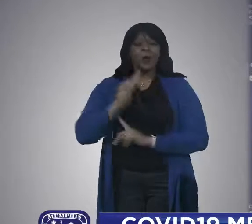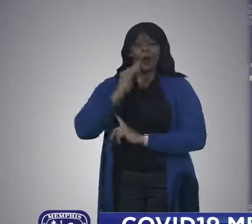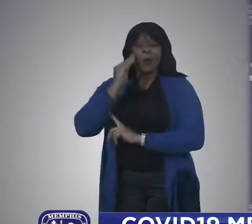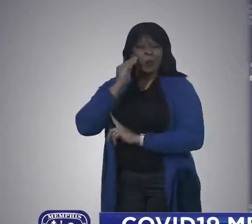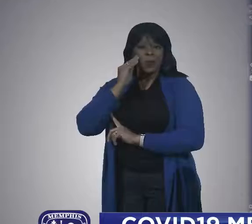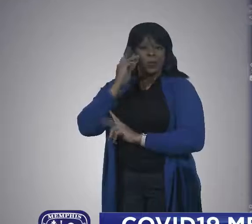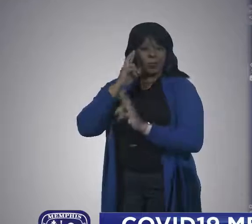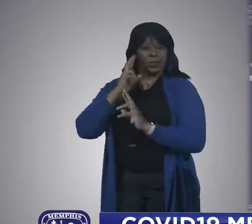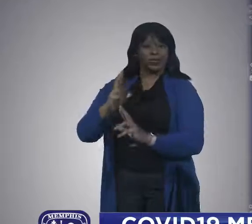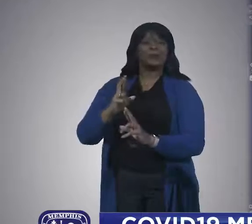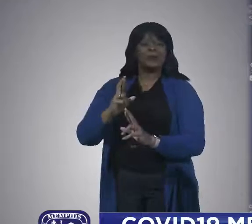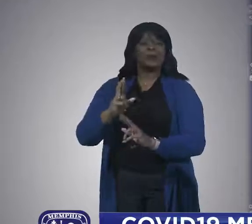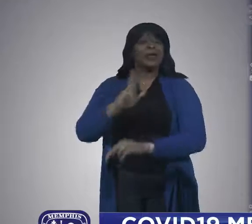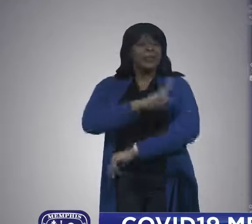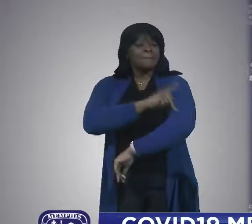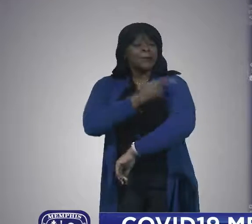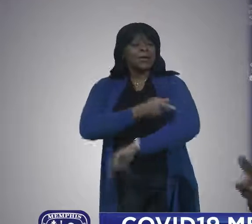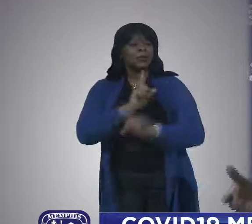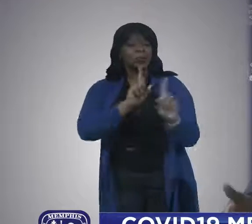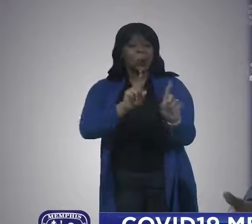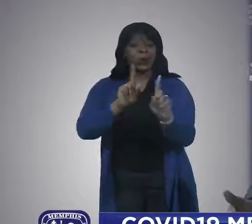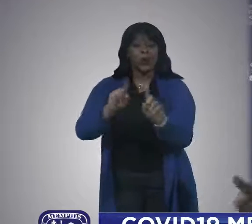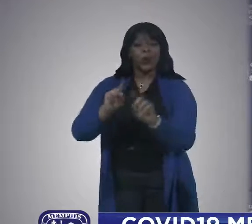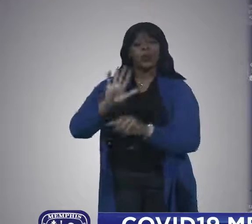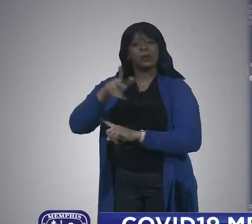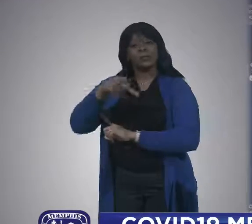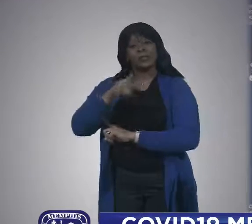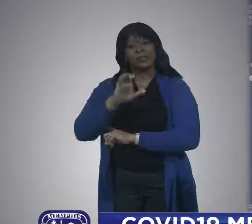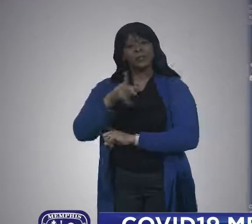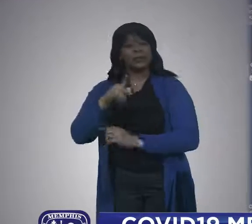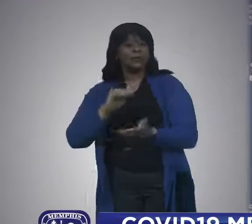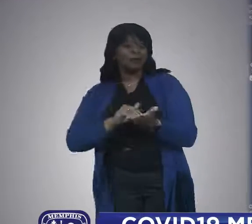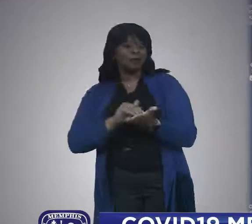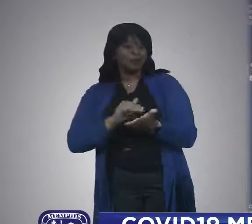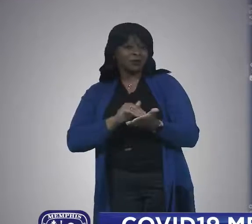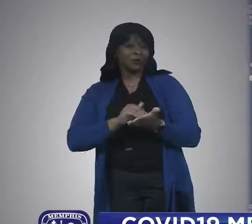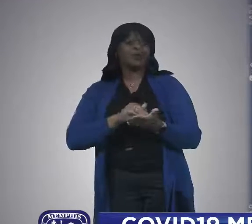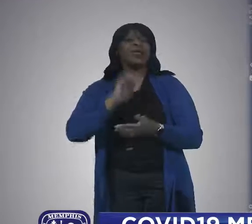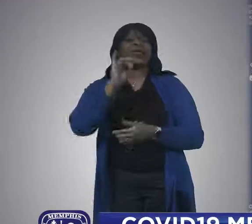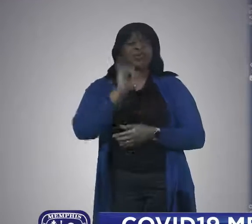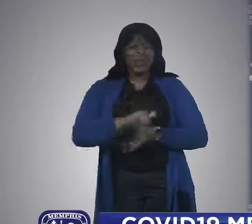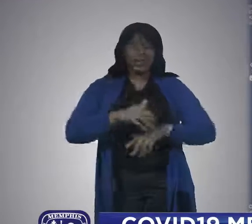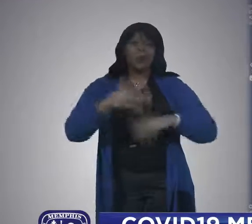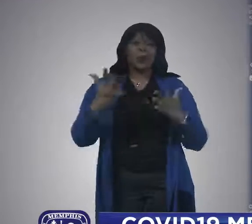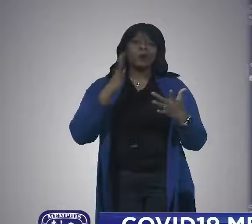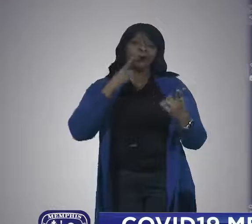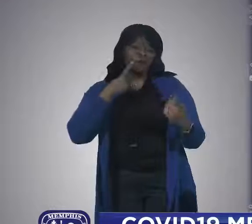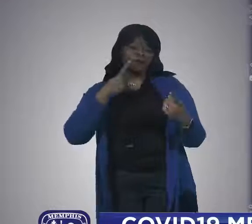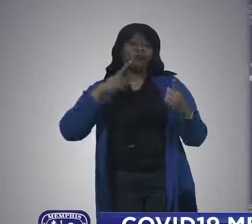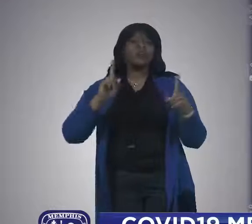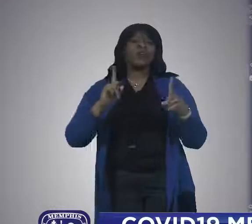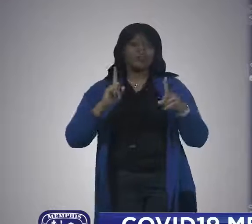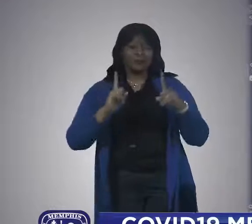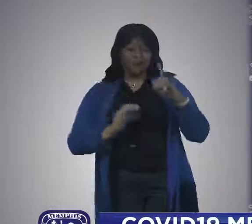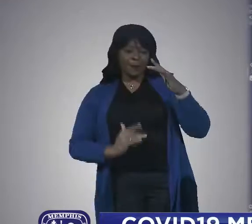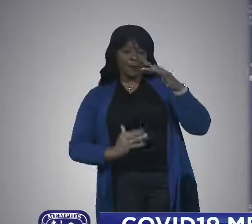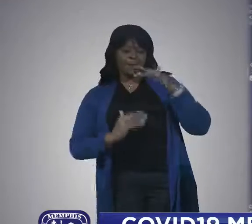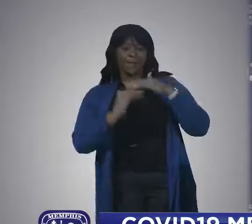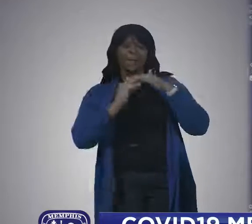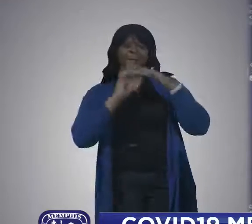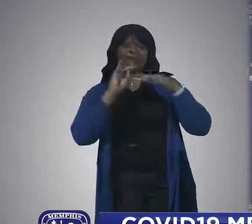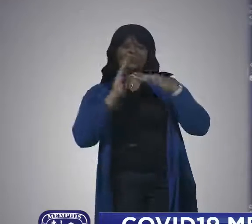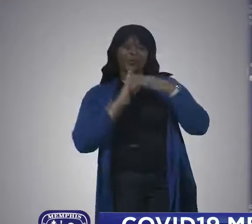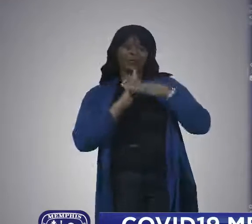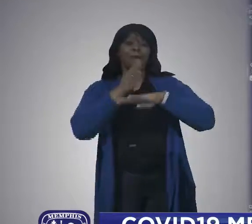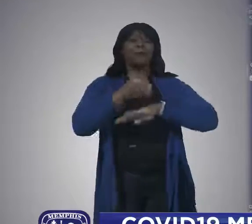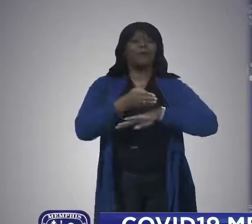home, the patient going to their primary care doctor. That's what's going to get us over the goal. And